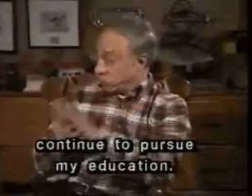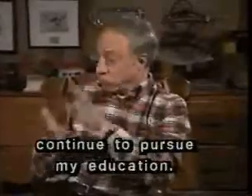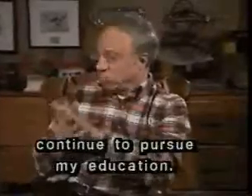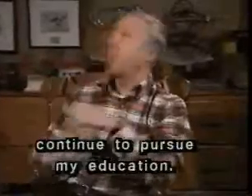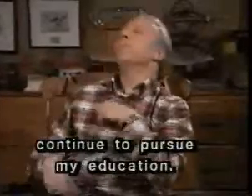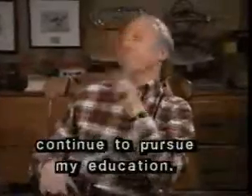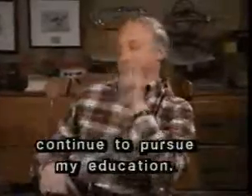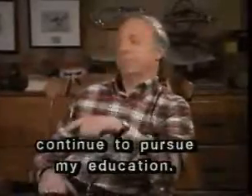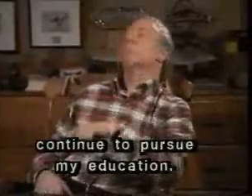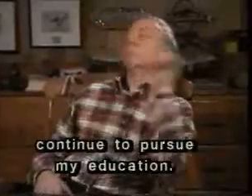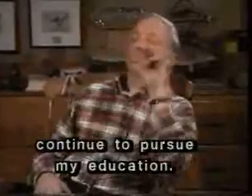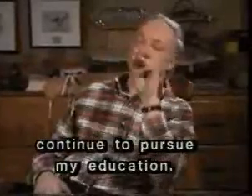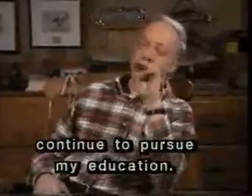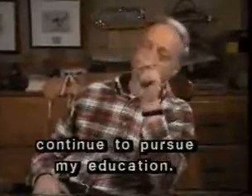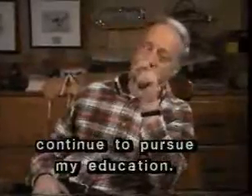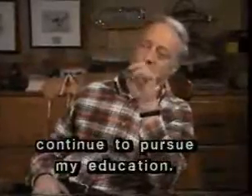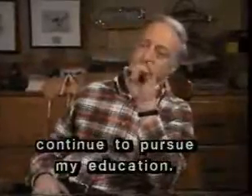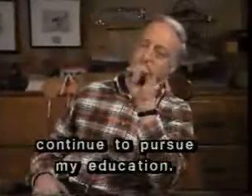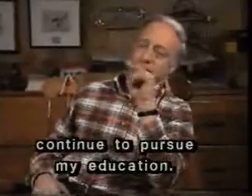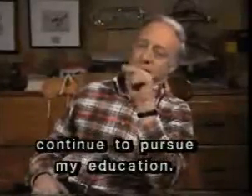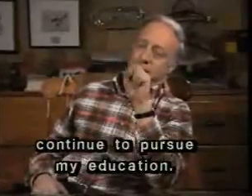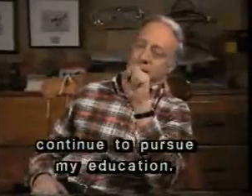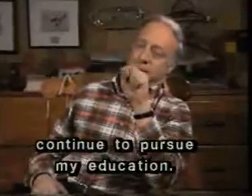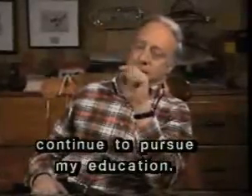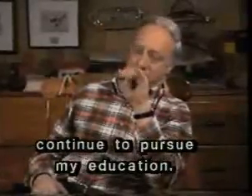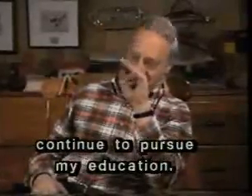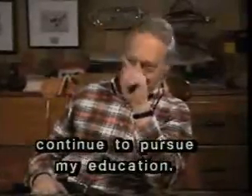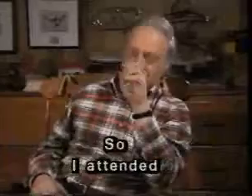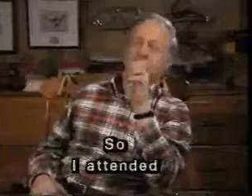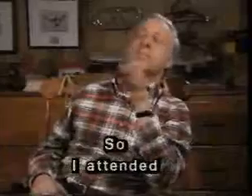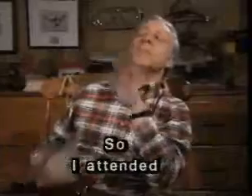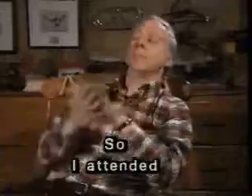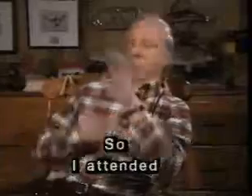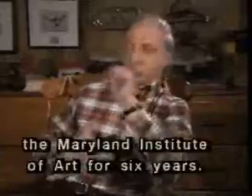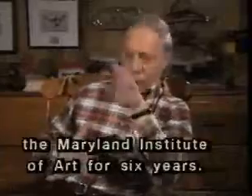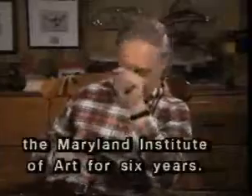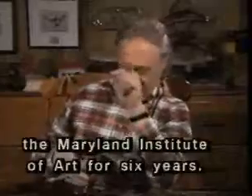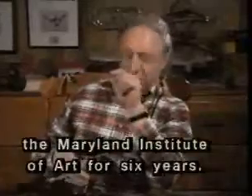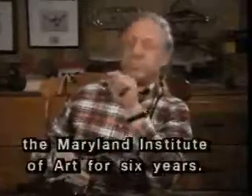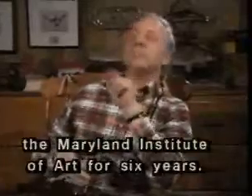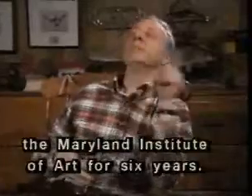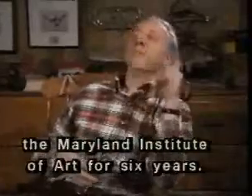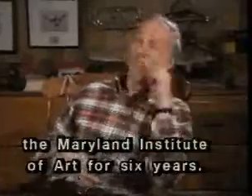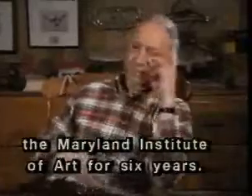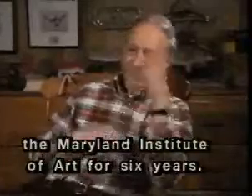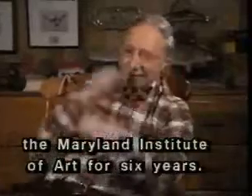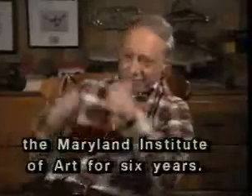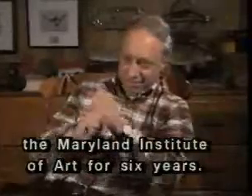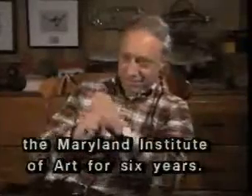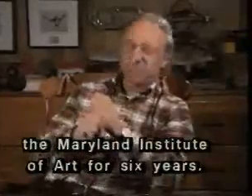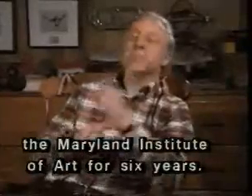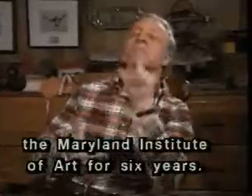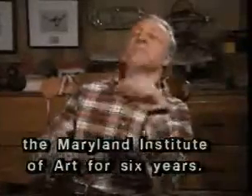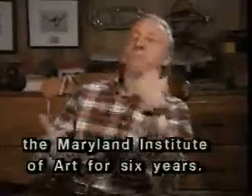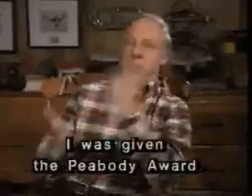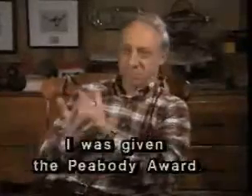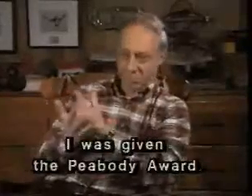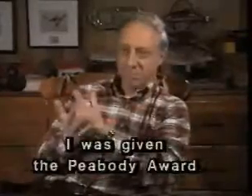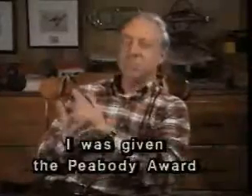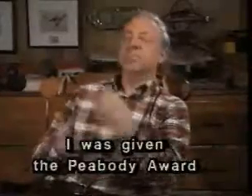to pursue my education. So I attended the Maryland Institute of Art for 6 years. I was given